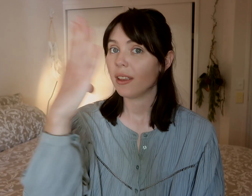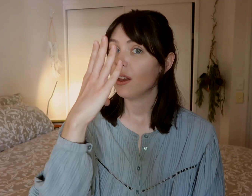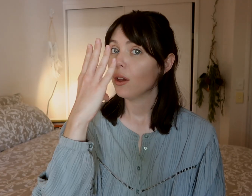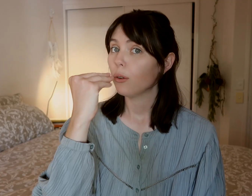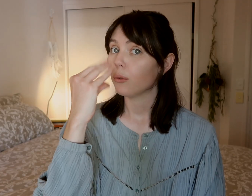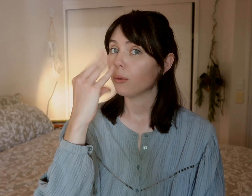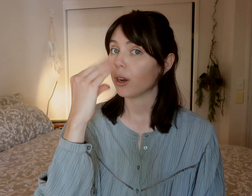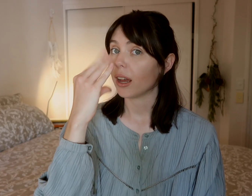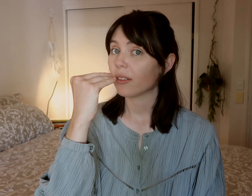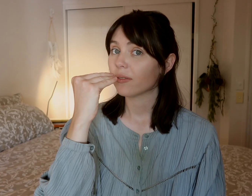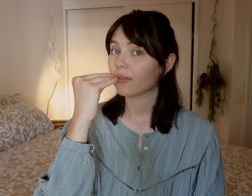Water.